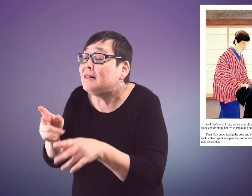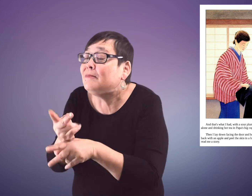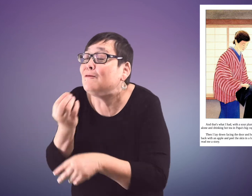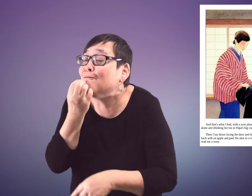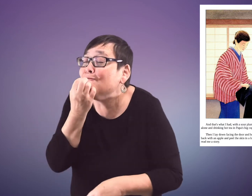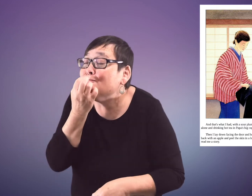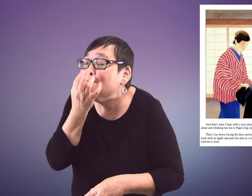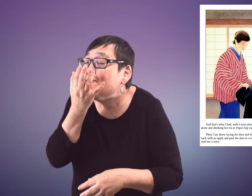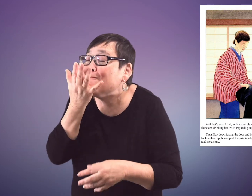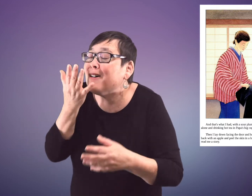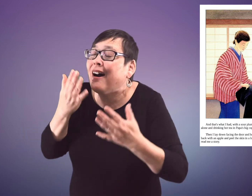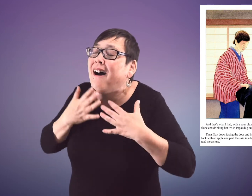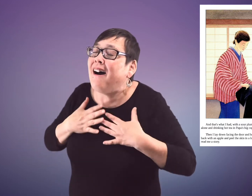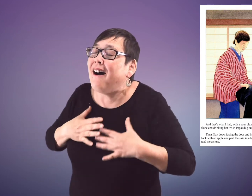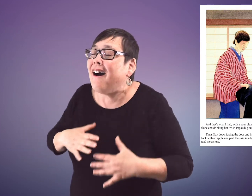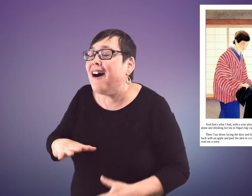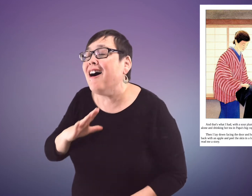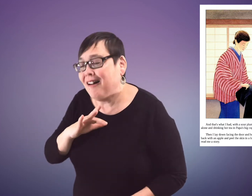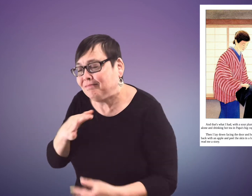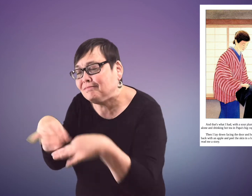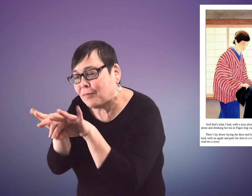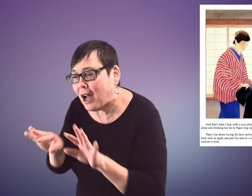You need to stay nice and warm.